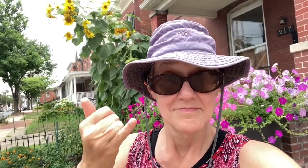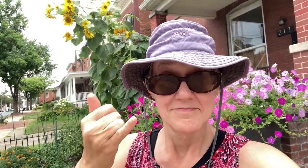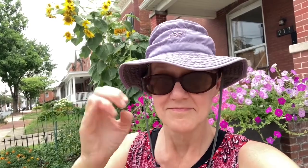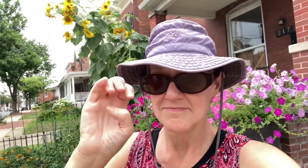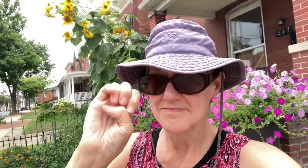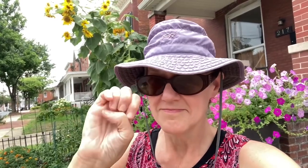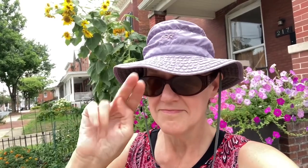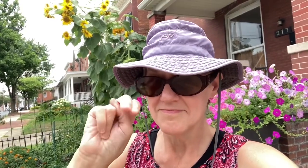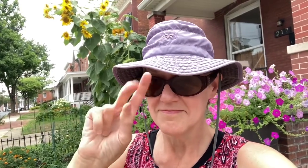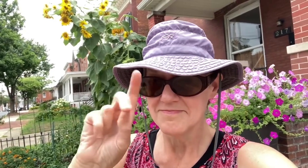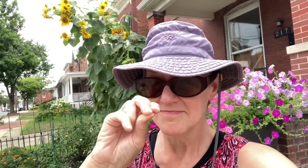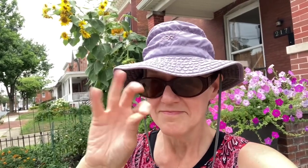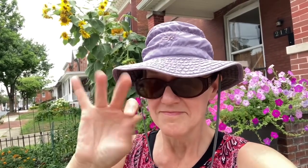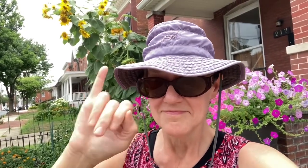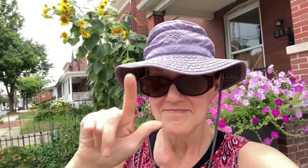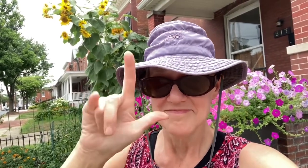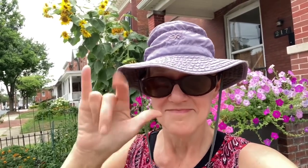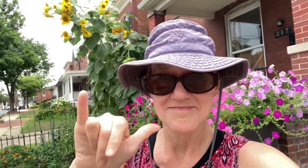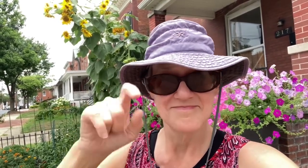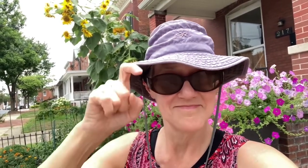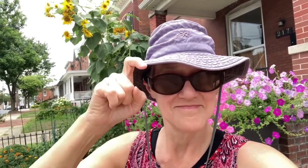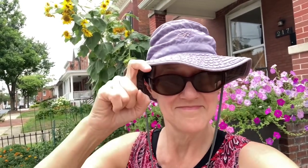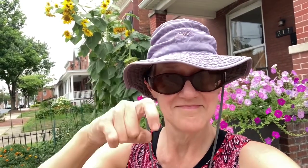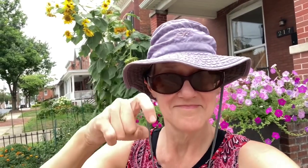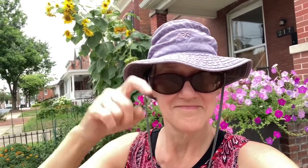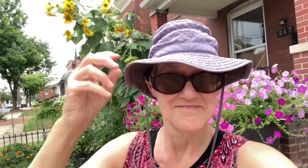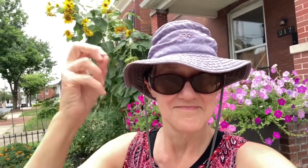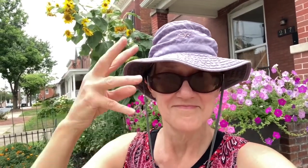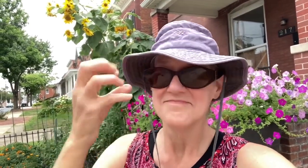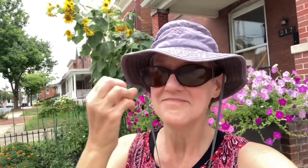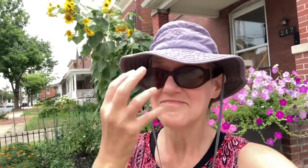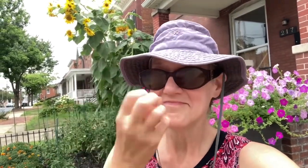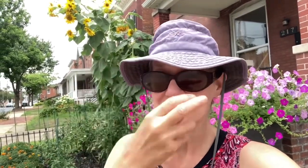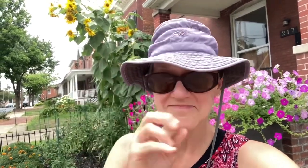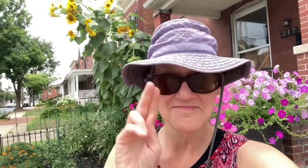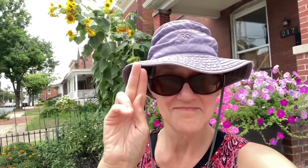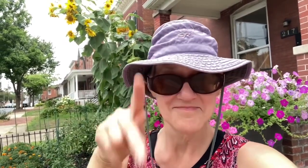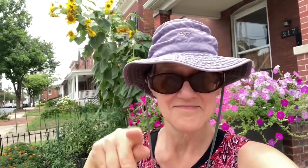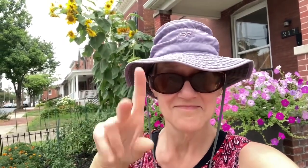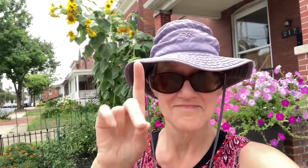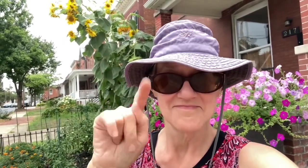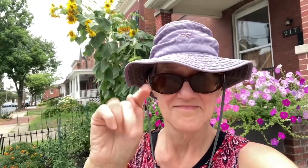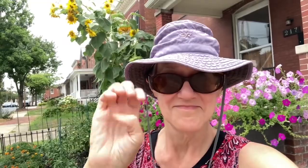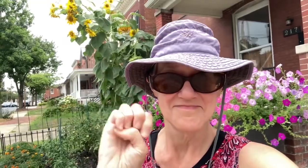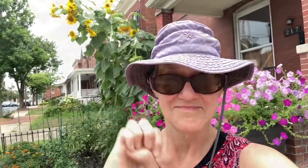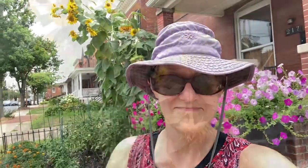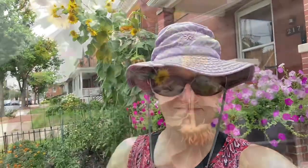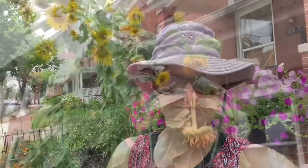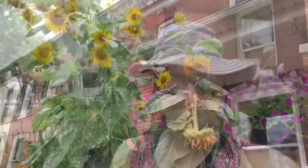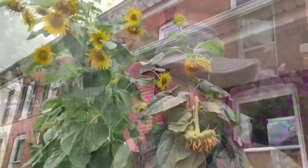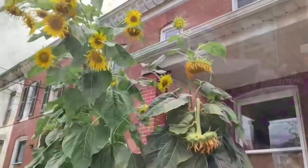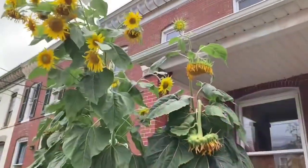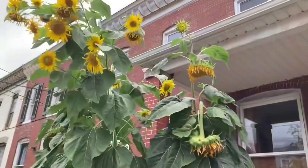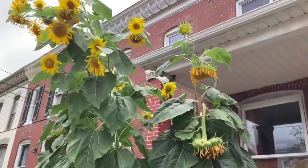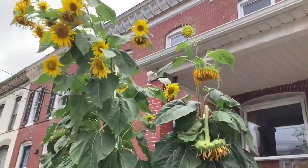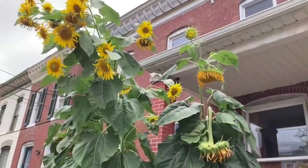It is the end of July and it's time for a sunflower update.